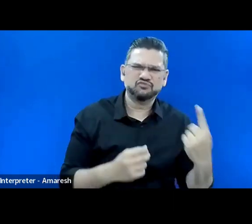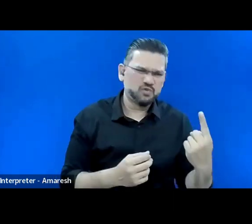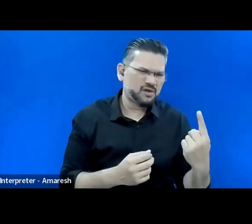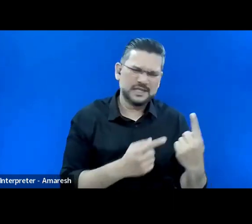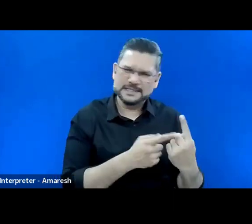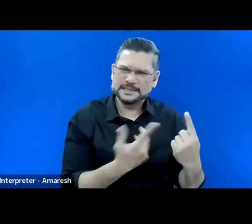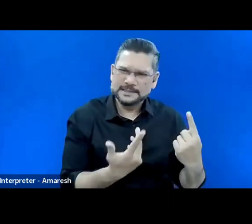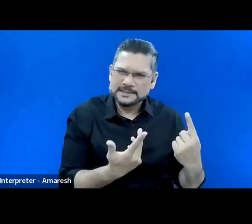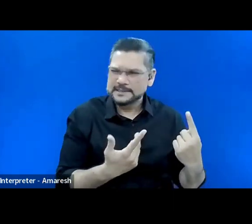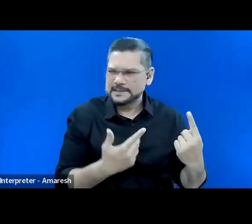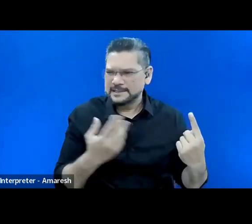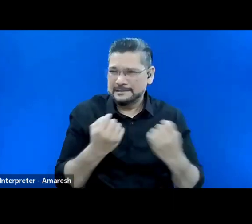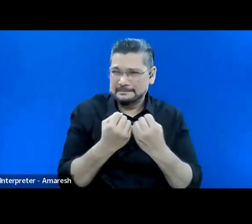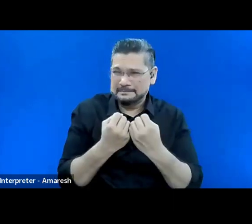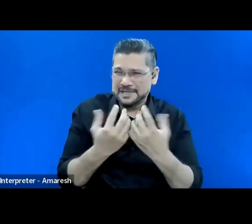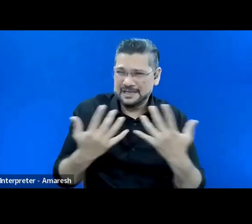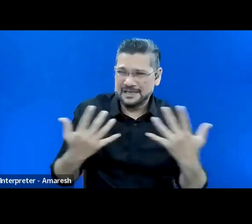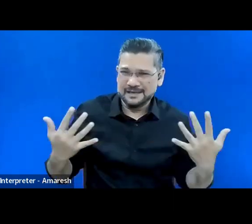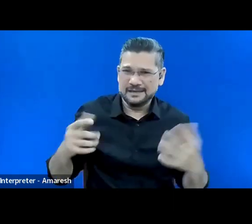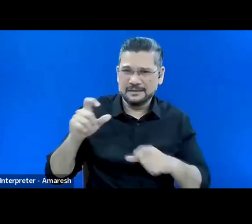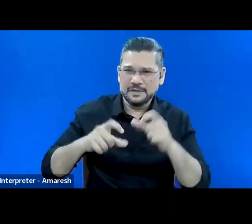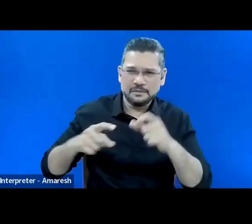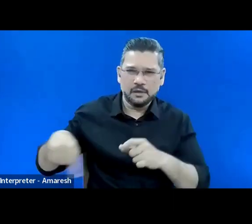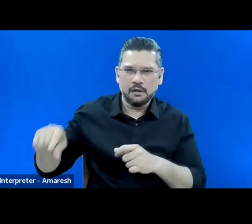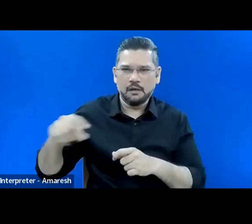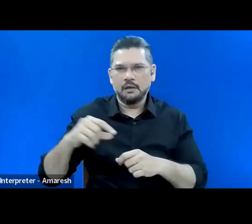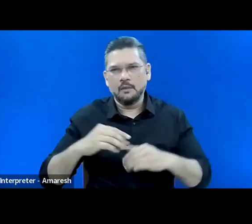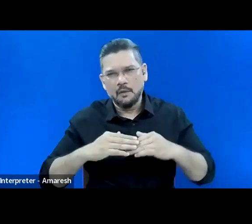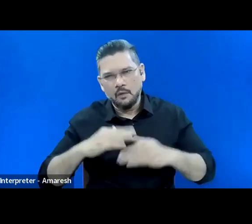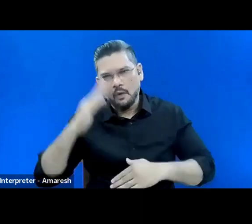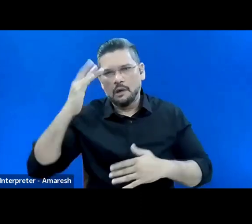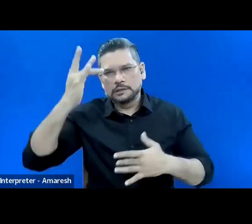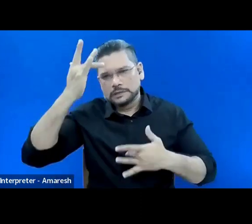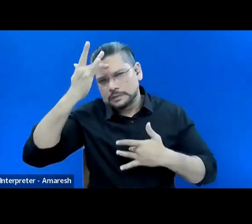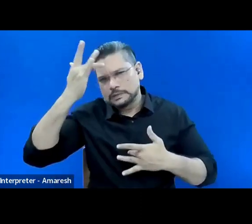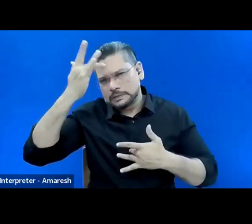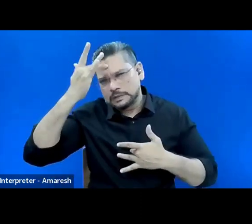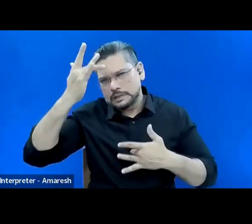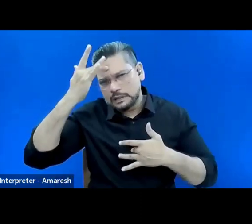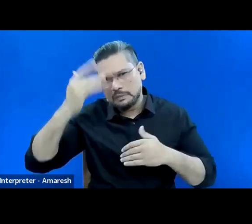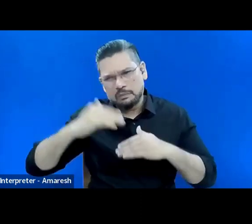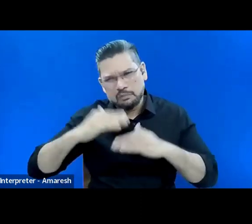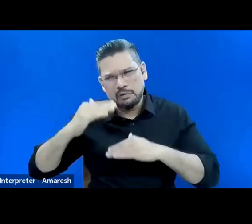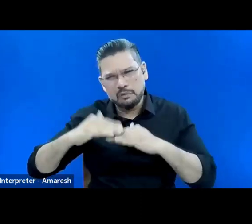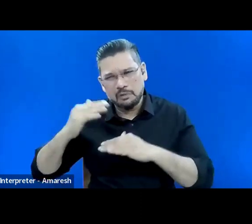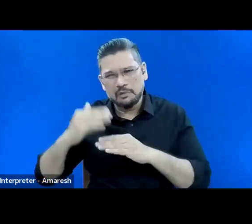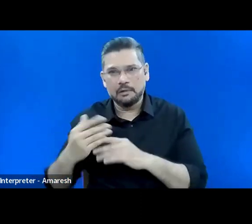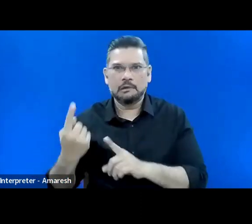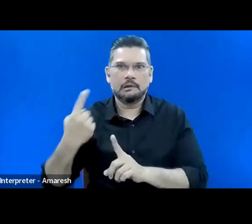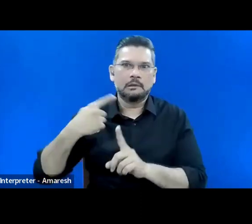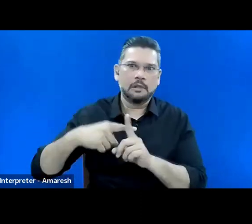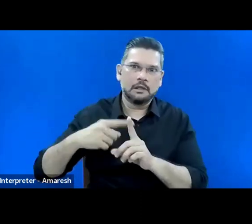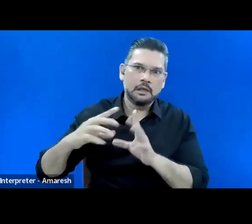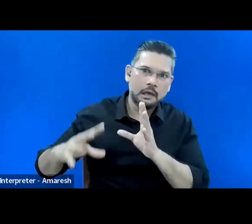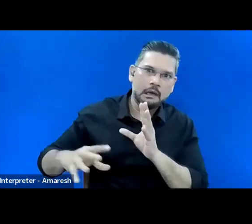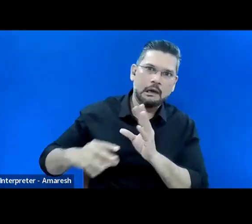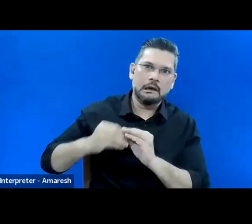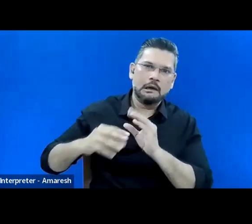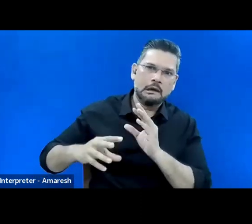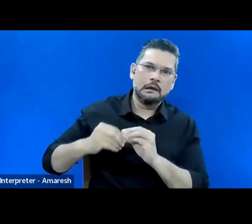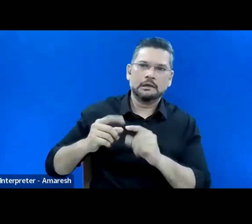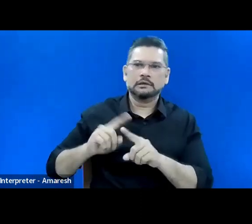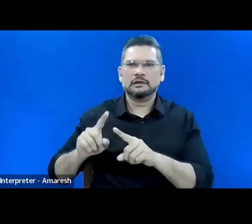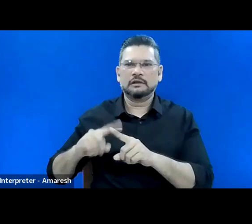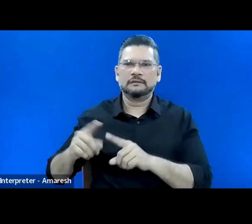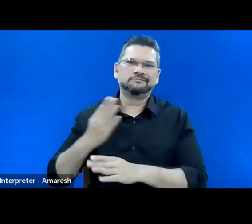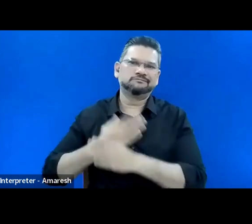have developed more chronic illnesses as well as acquiring other disability due to the side effects of the